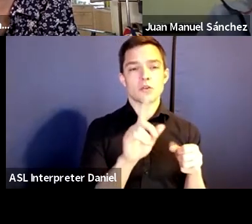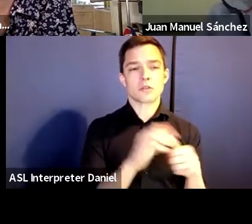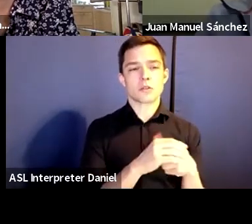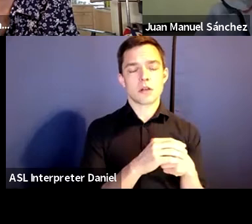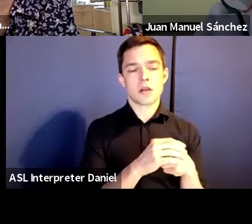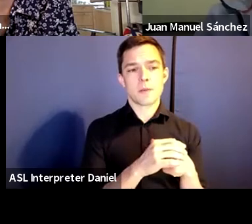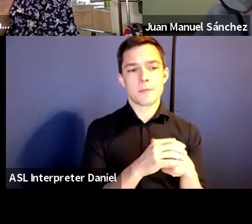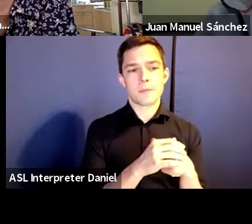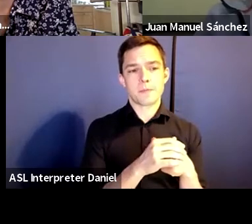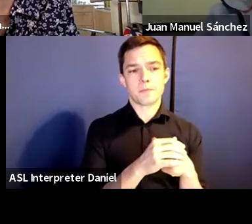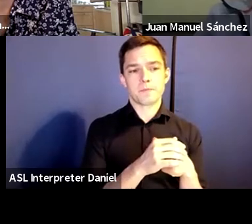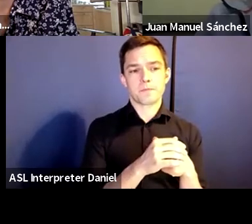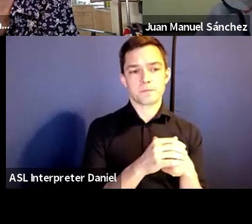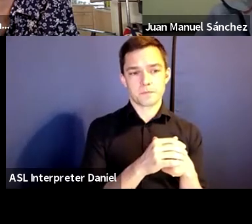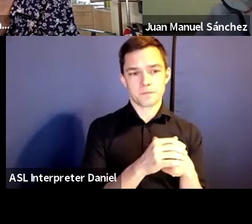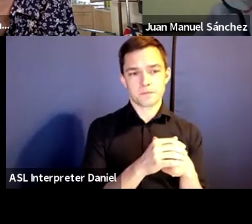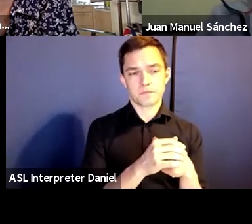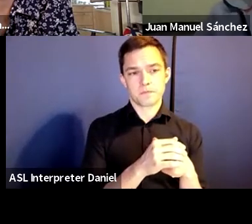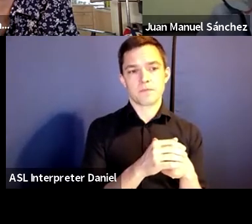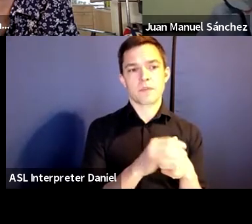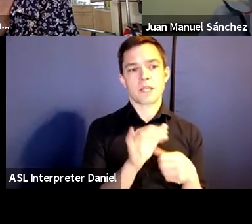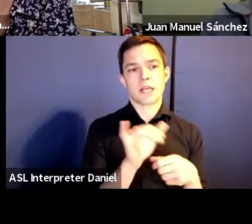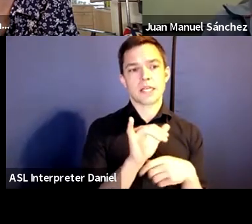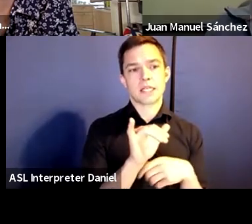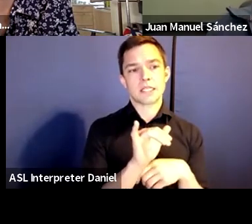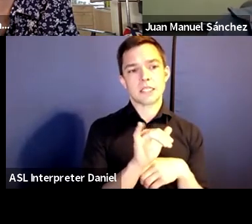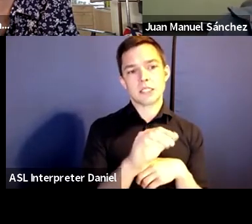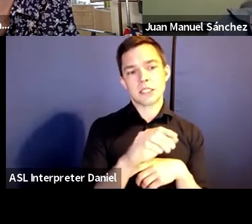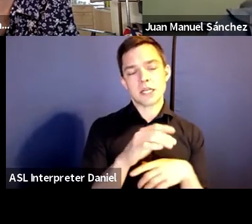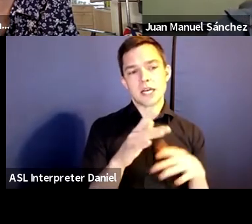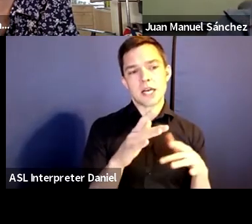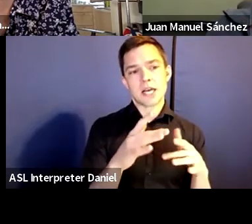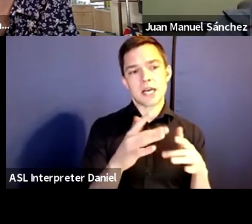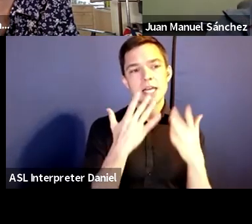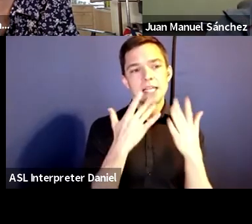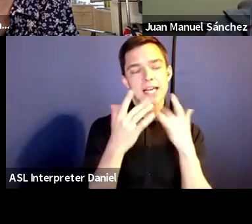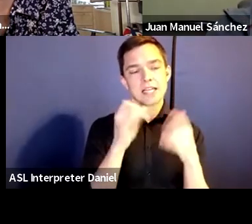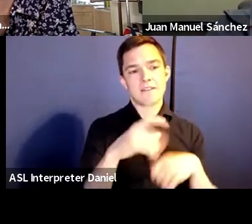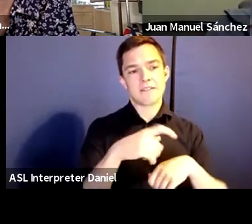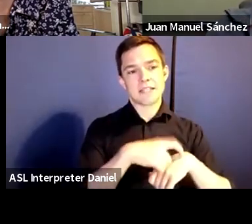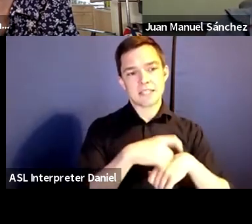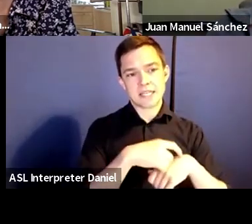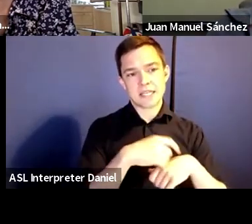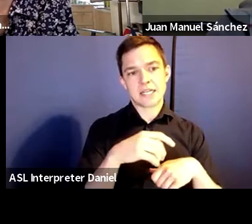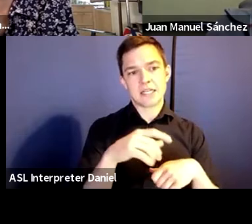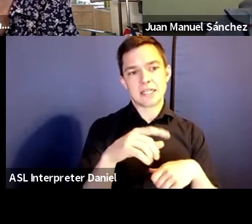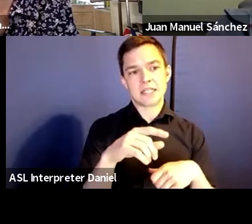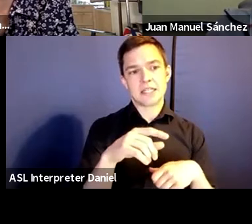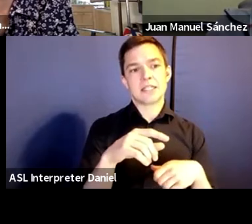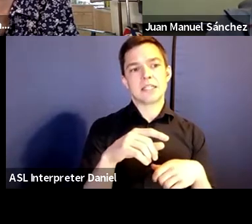lack of the like a technology, and also lack of the